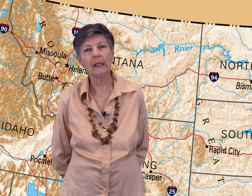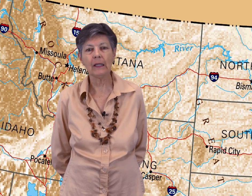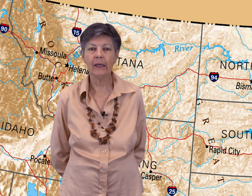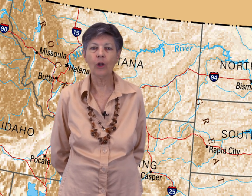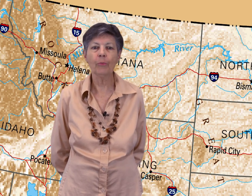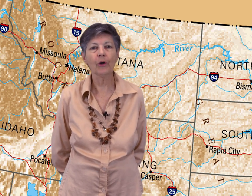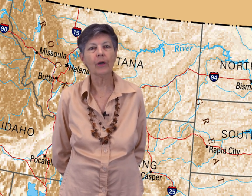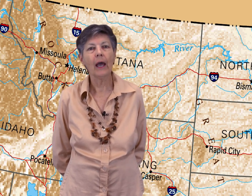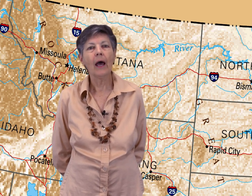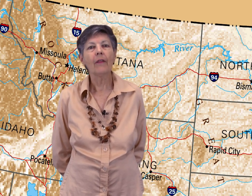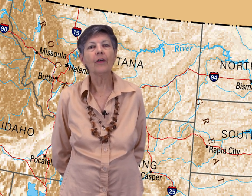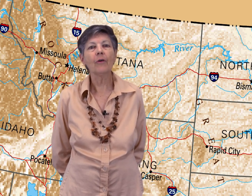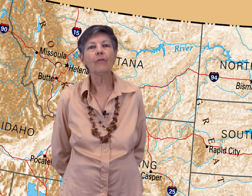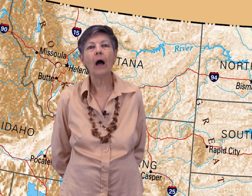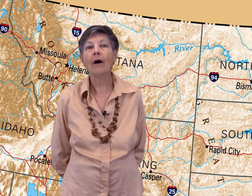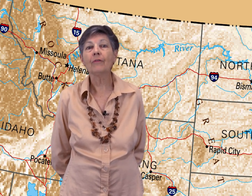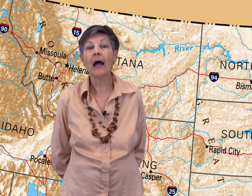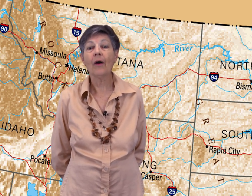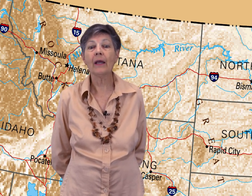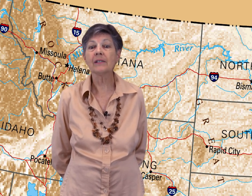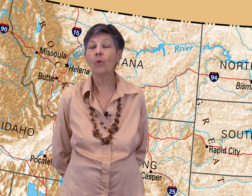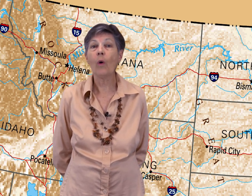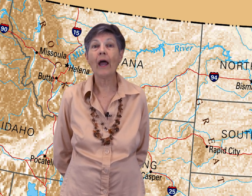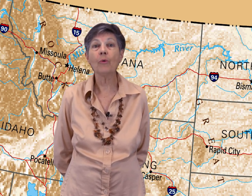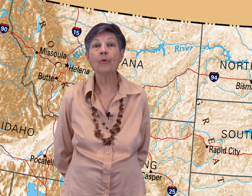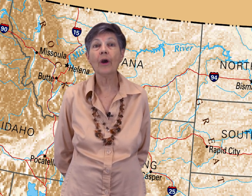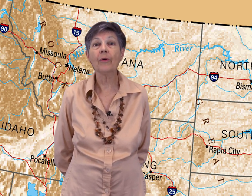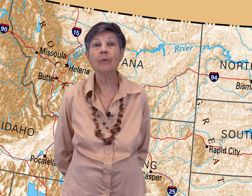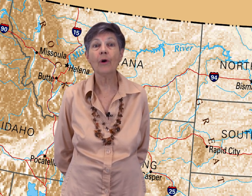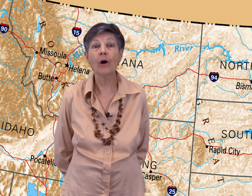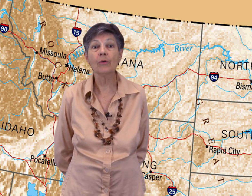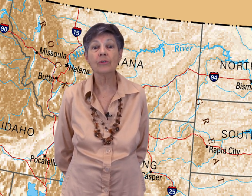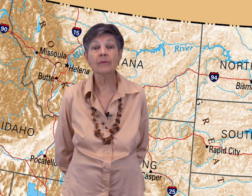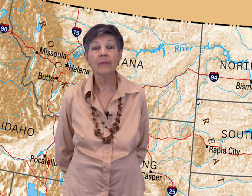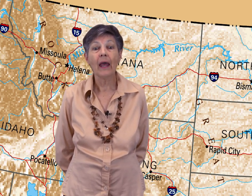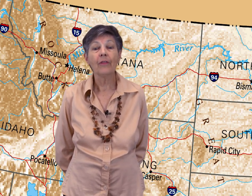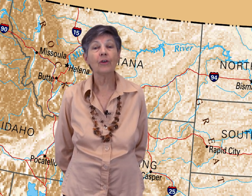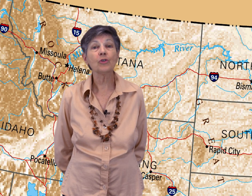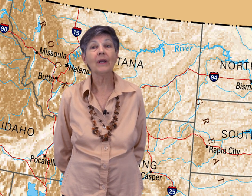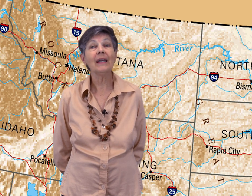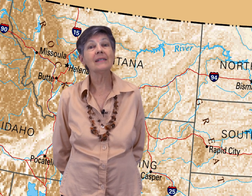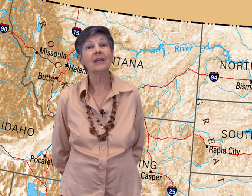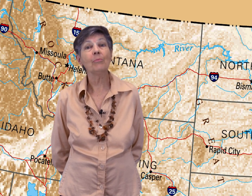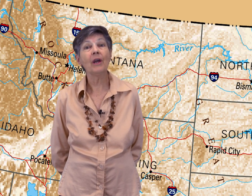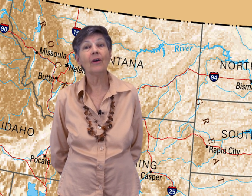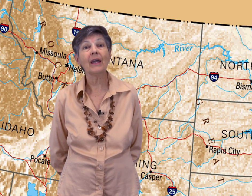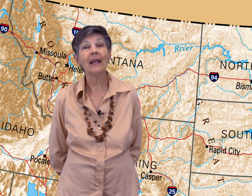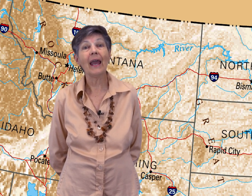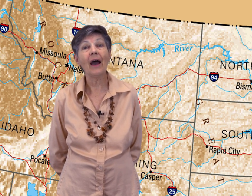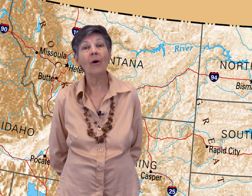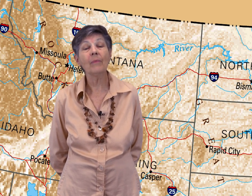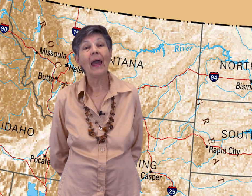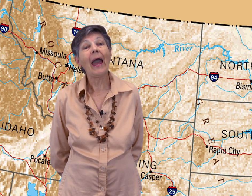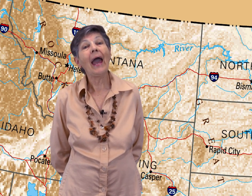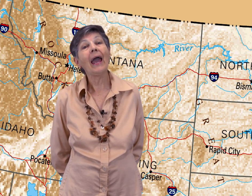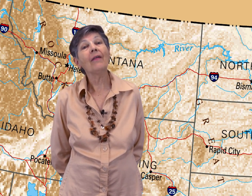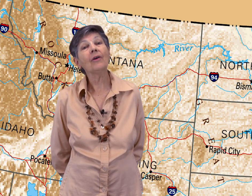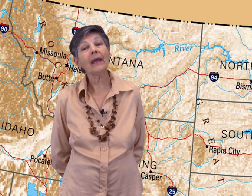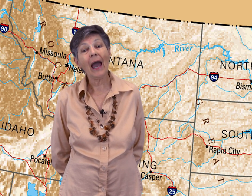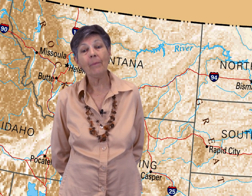little yellow bird. Their flower is the wild prairie rose. Their tree is the American elm. And their